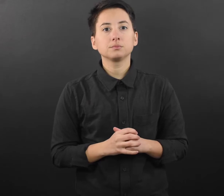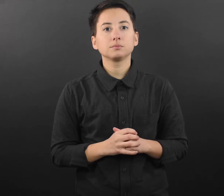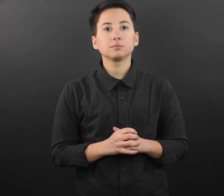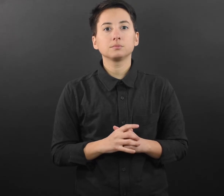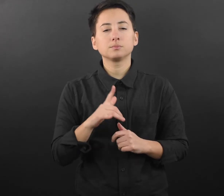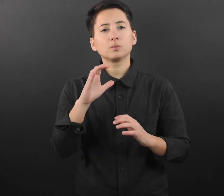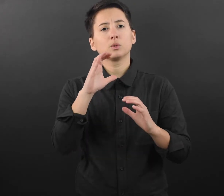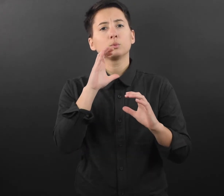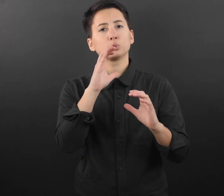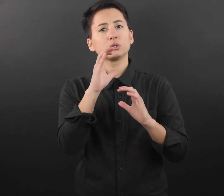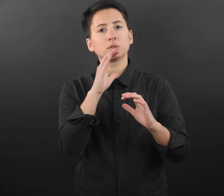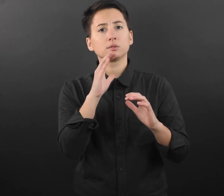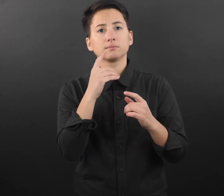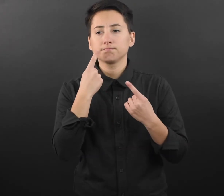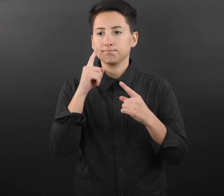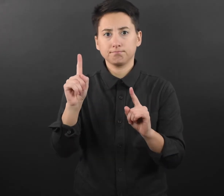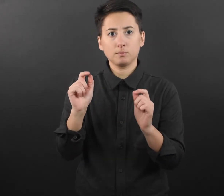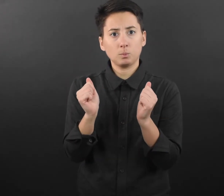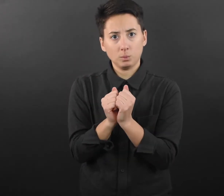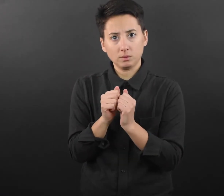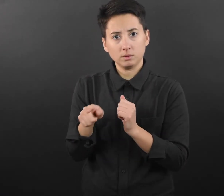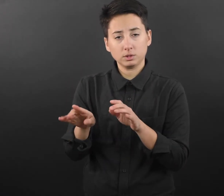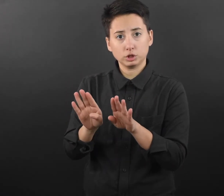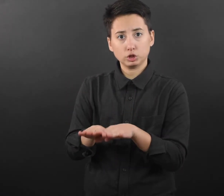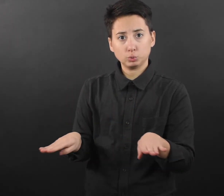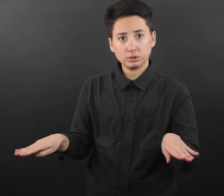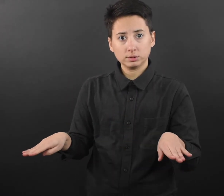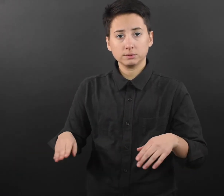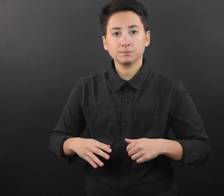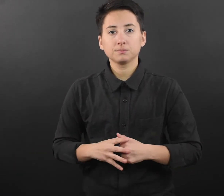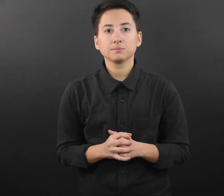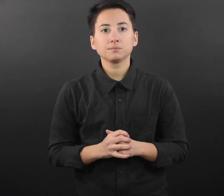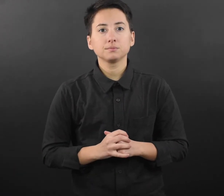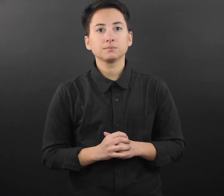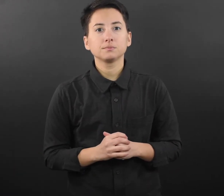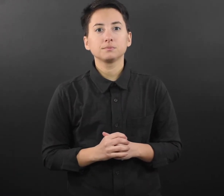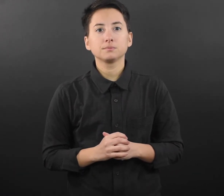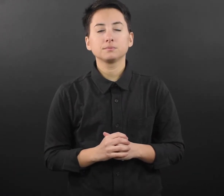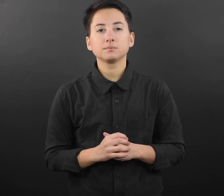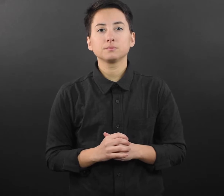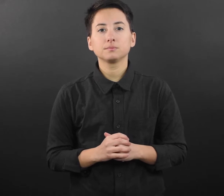Communicating effectively with children.